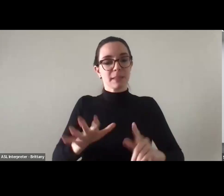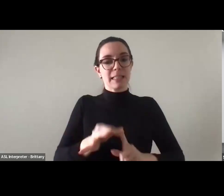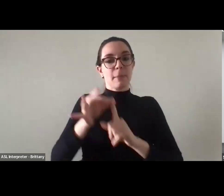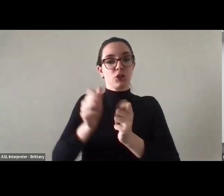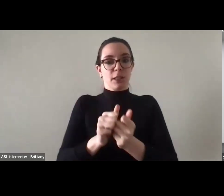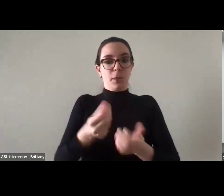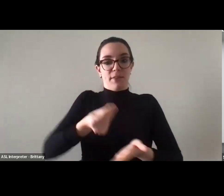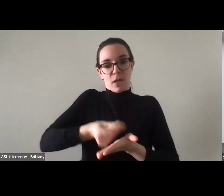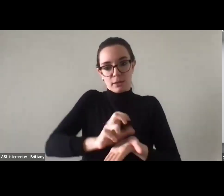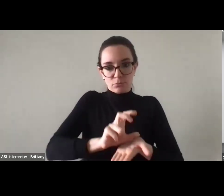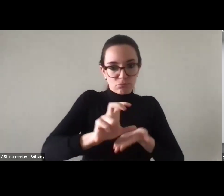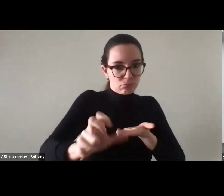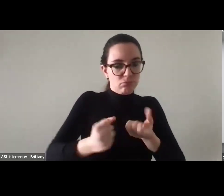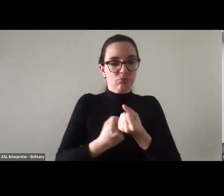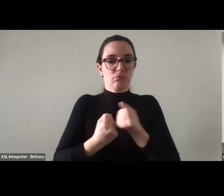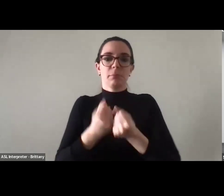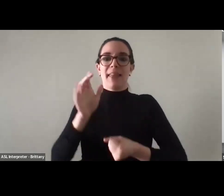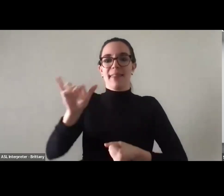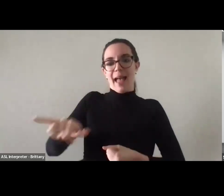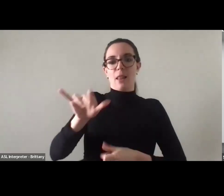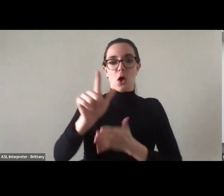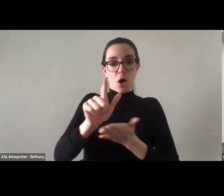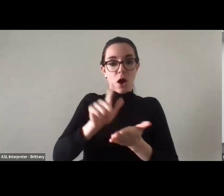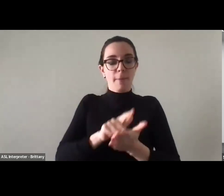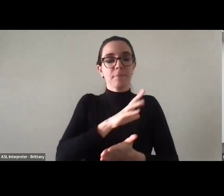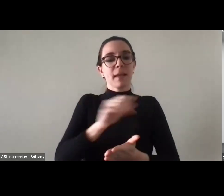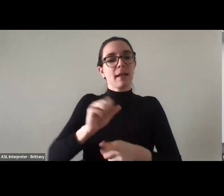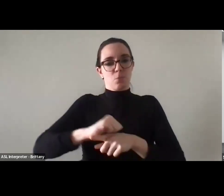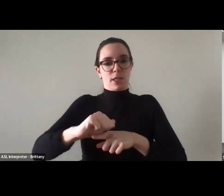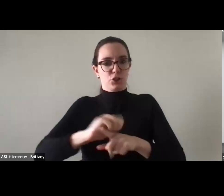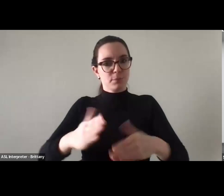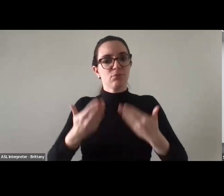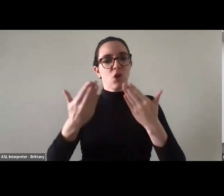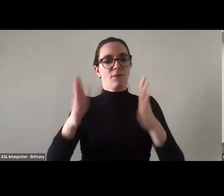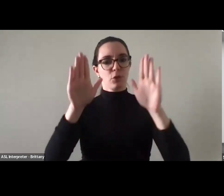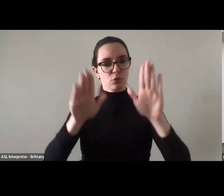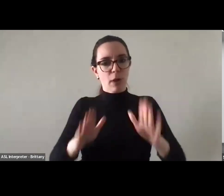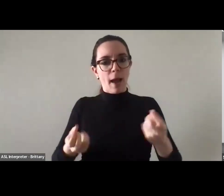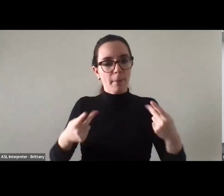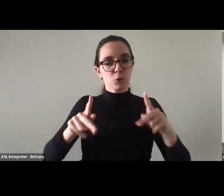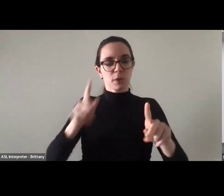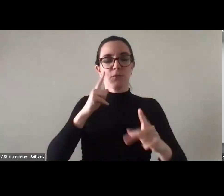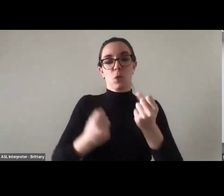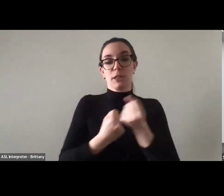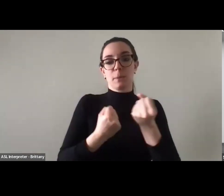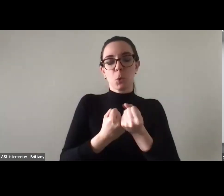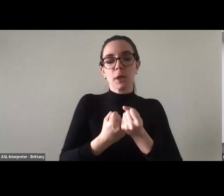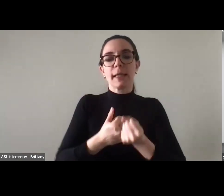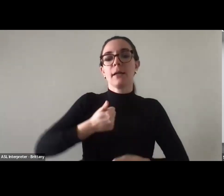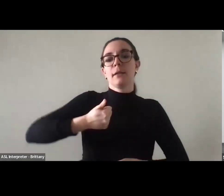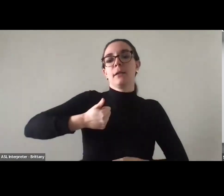law and other priorities. And apprenticeships definitely offer a great opportunity for supporting transit system